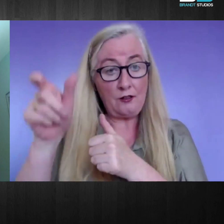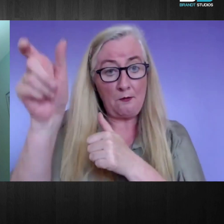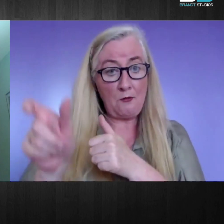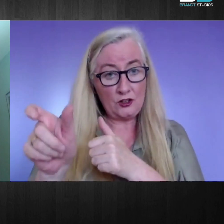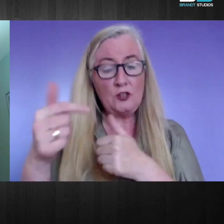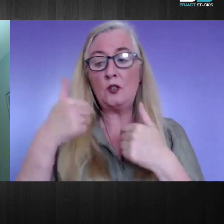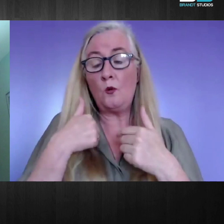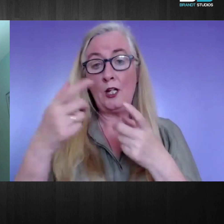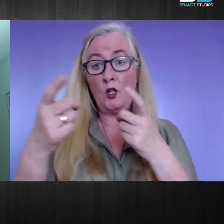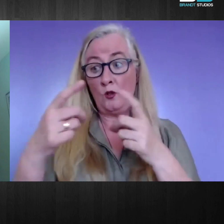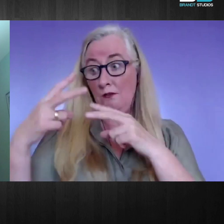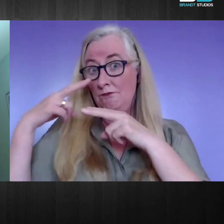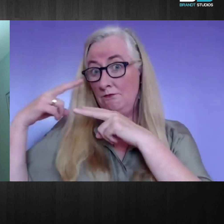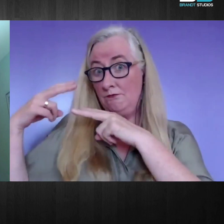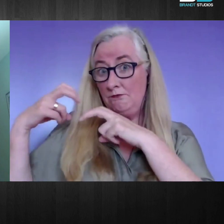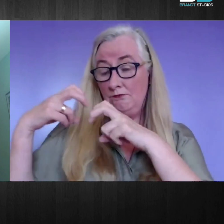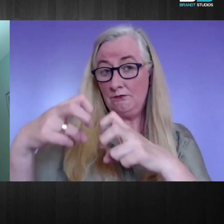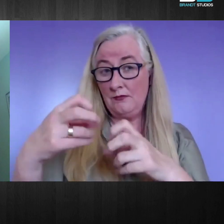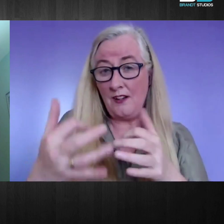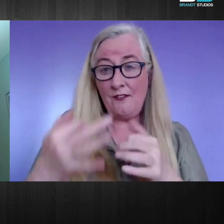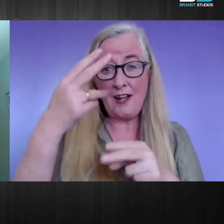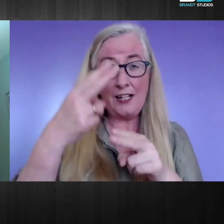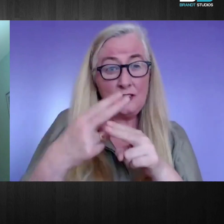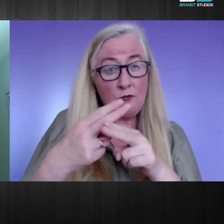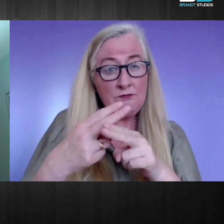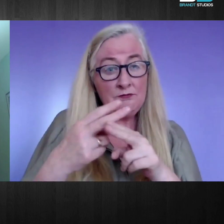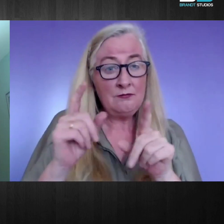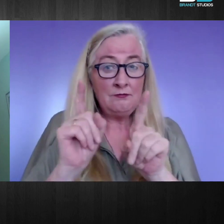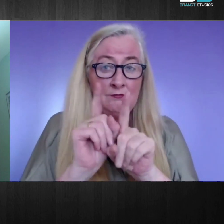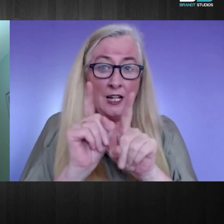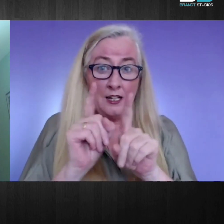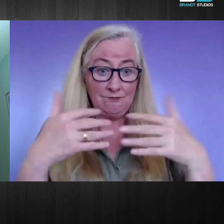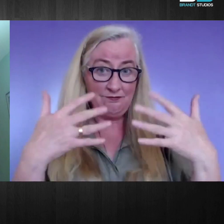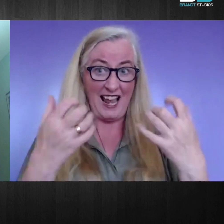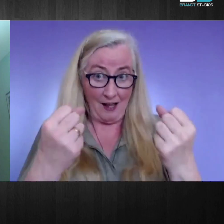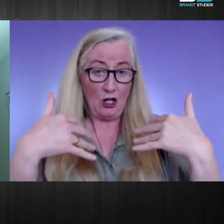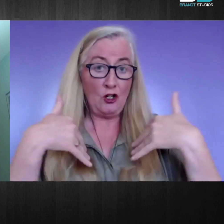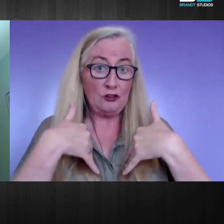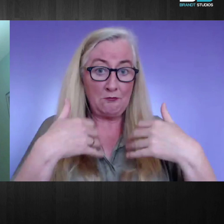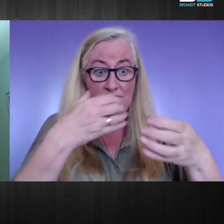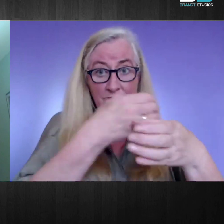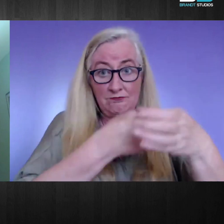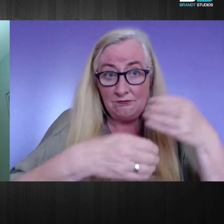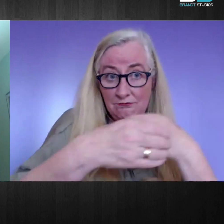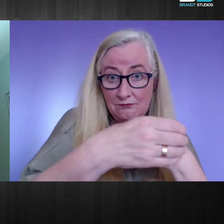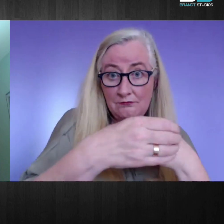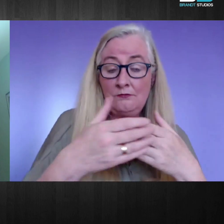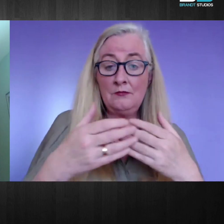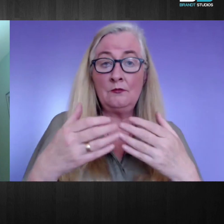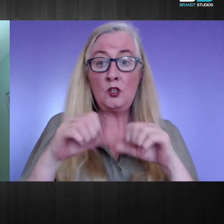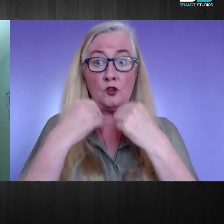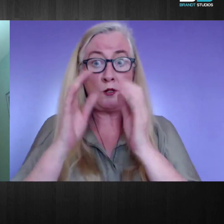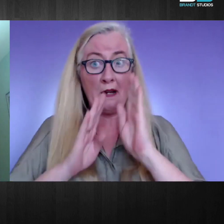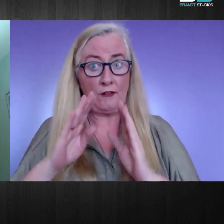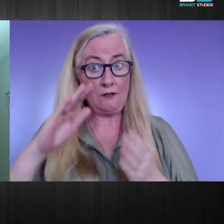exploring, I suppose there's a lot of concern that empathy and pro-social behaviour are declining among young people